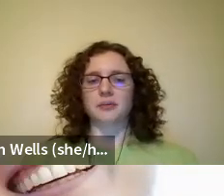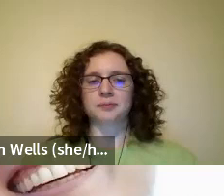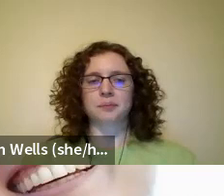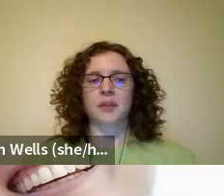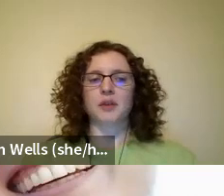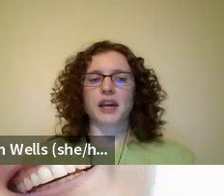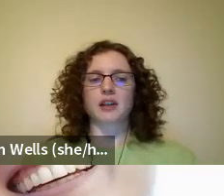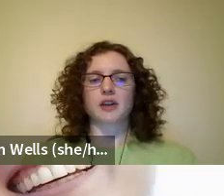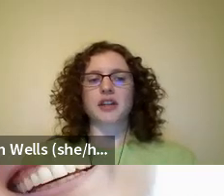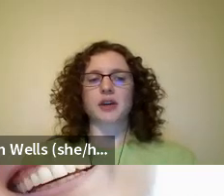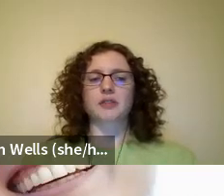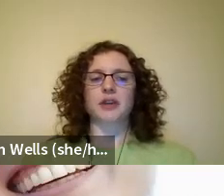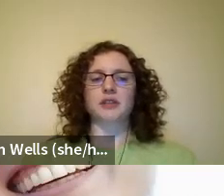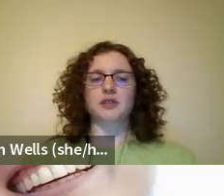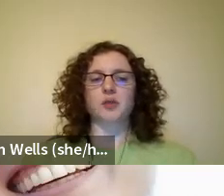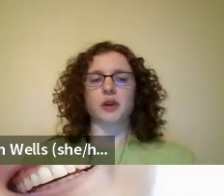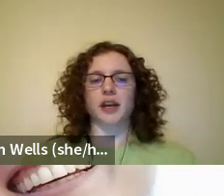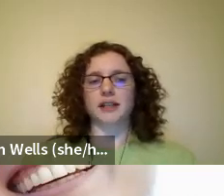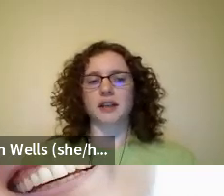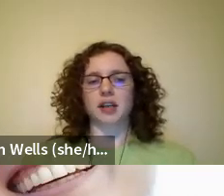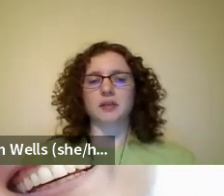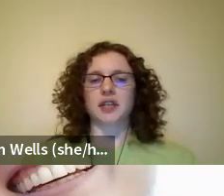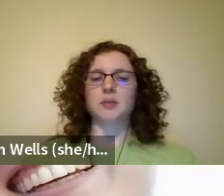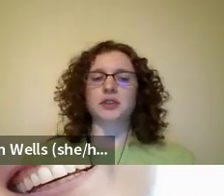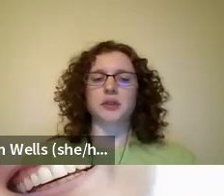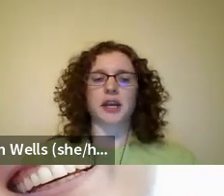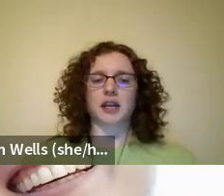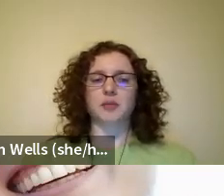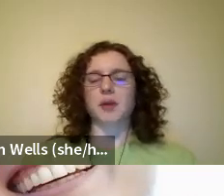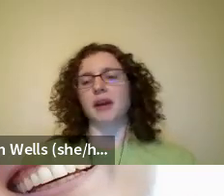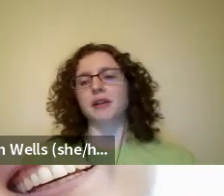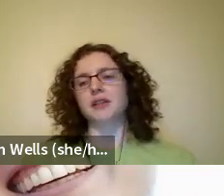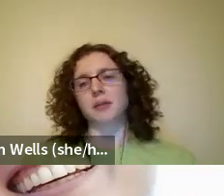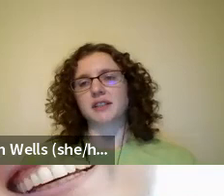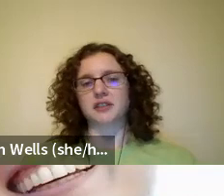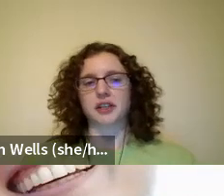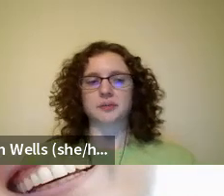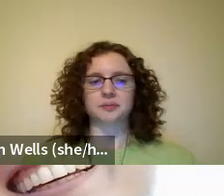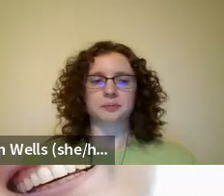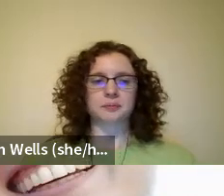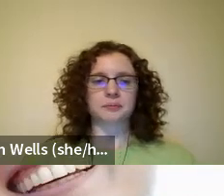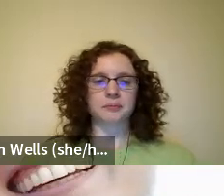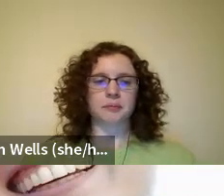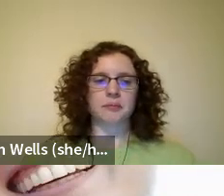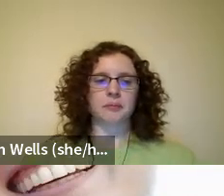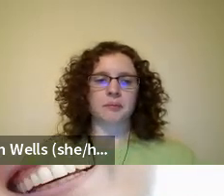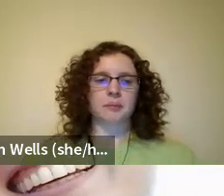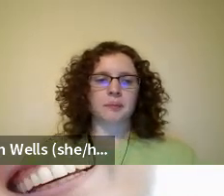other. We had a large network of friends who supported us, and I was able to reconnect with my parents and my sister.